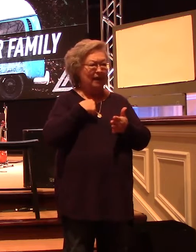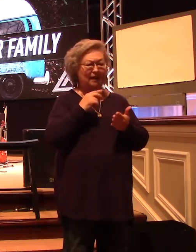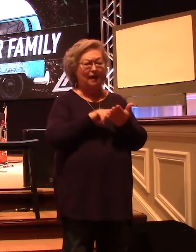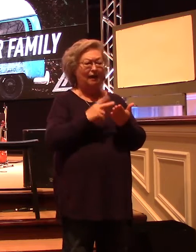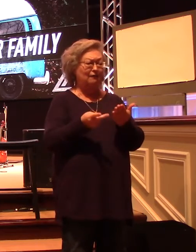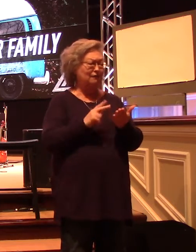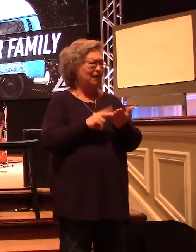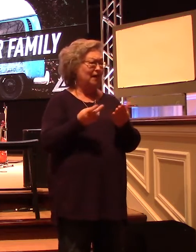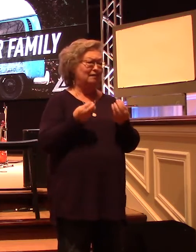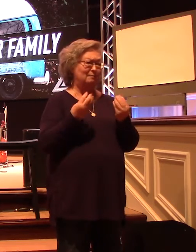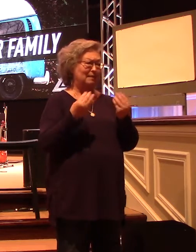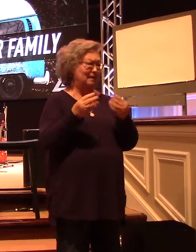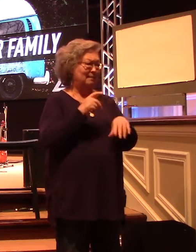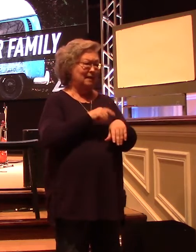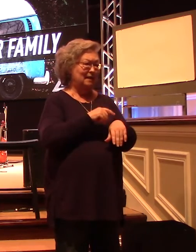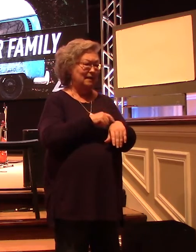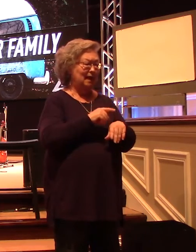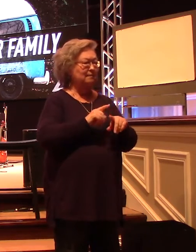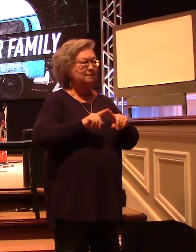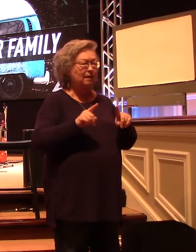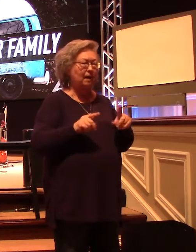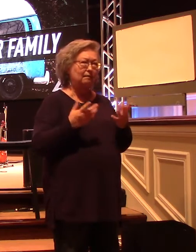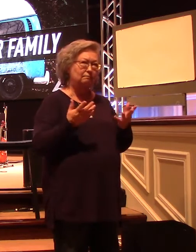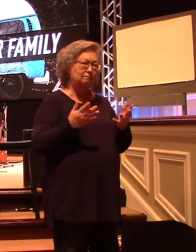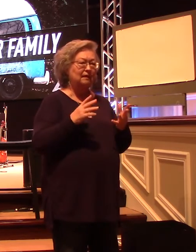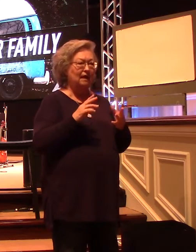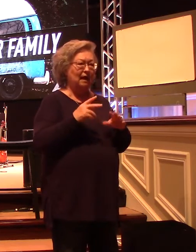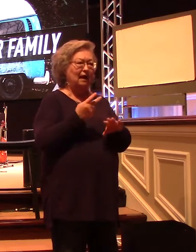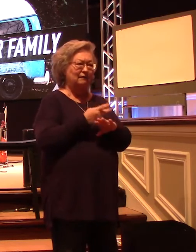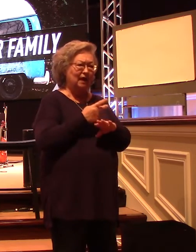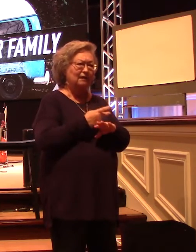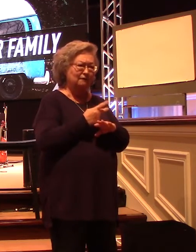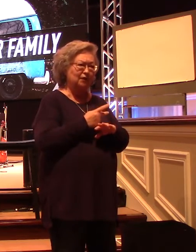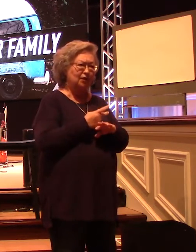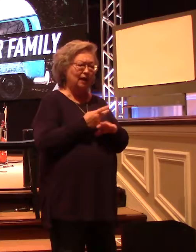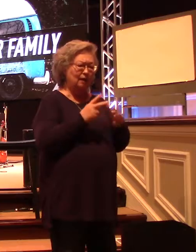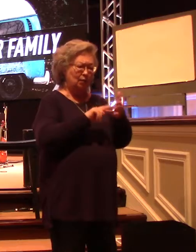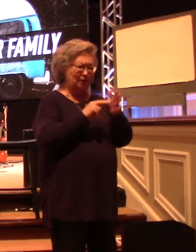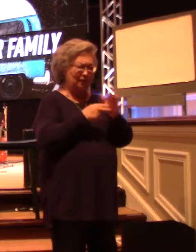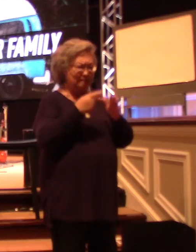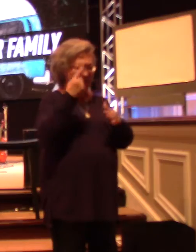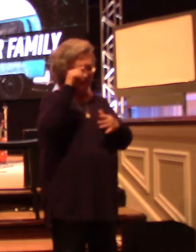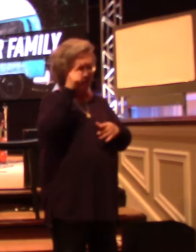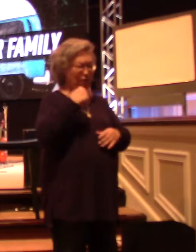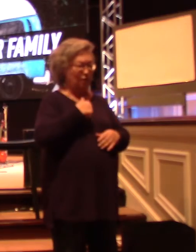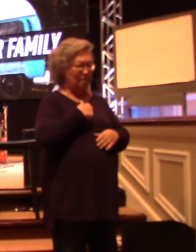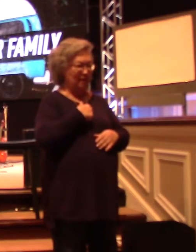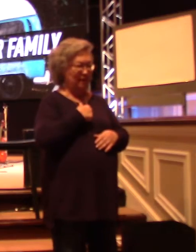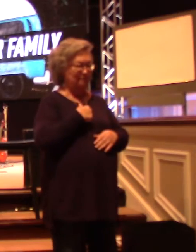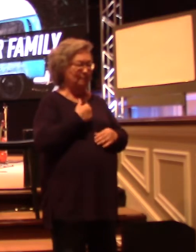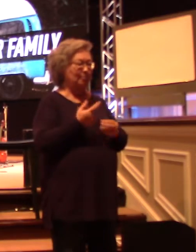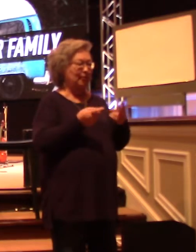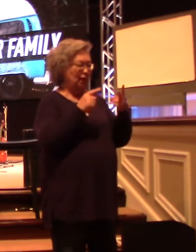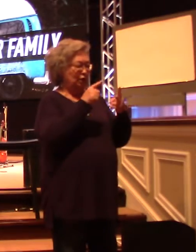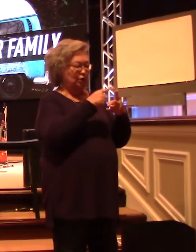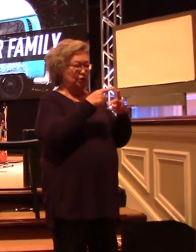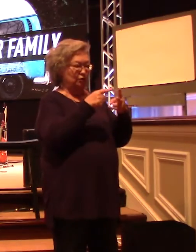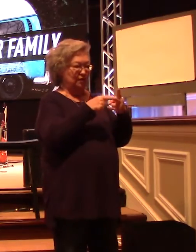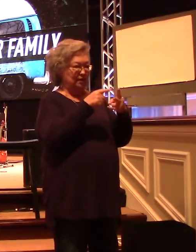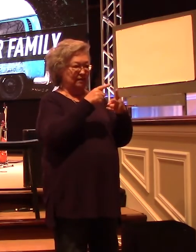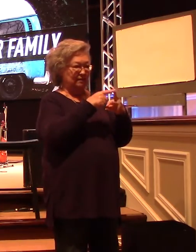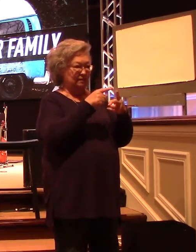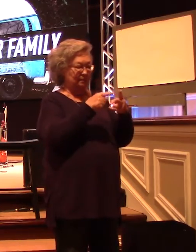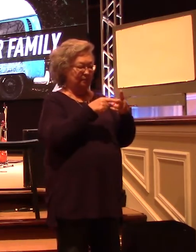down. I've finally figured out. This is what spiritual leadership means to me. All right? It's basically two things. All right, guys? The first thing is